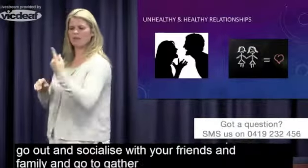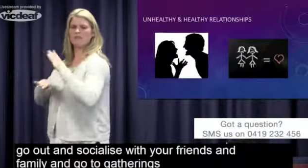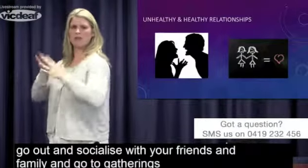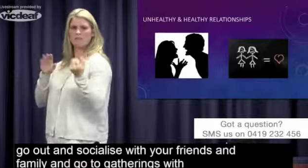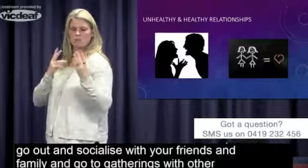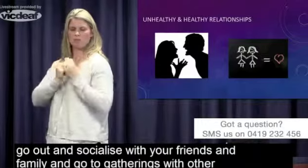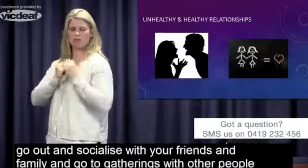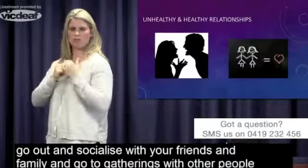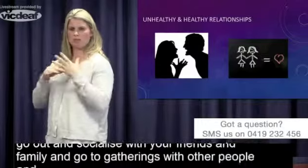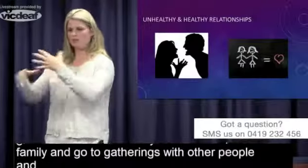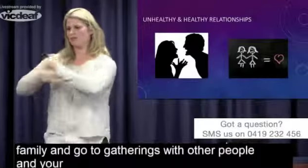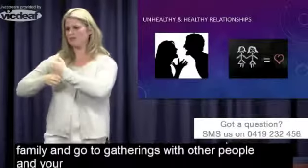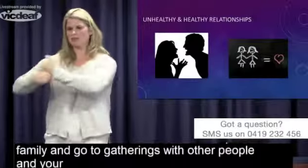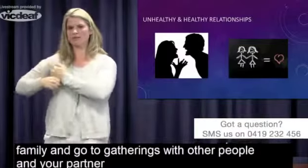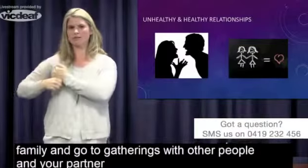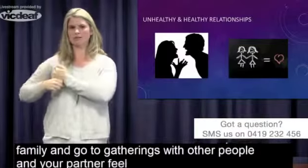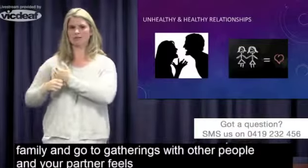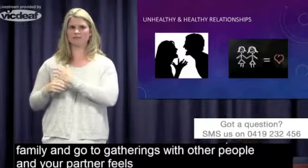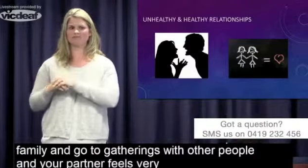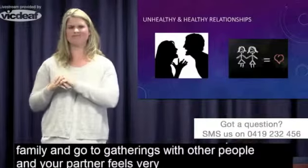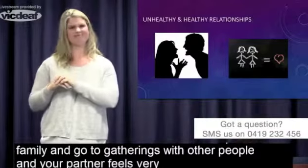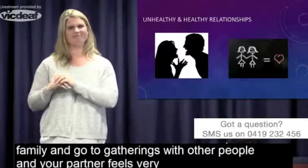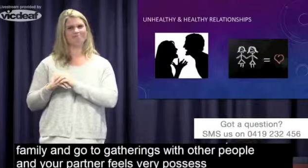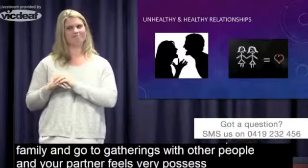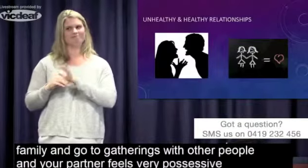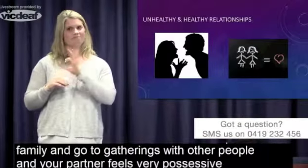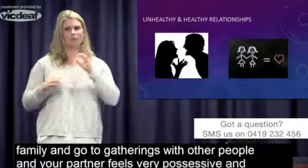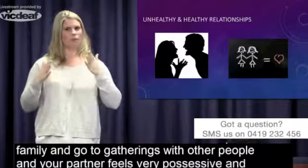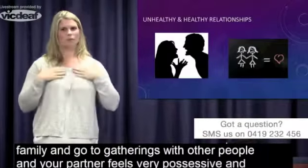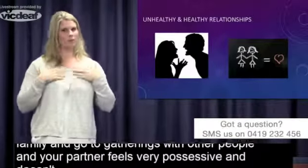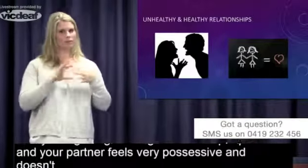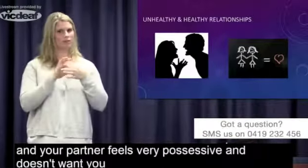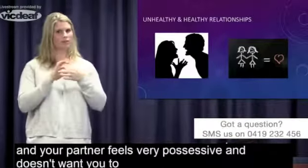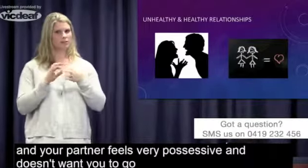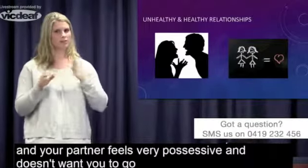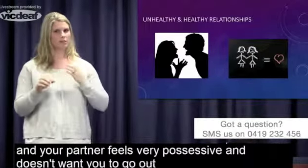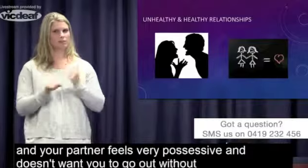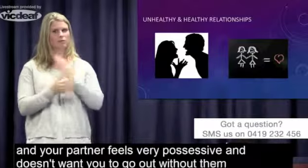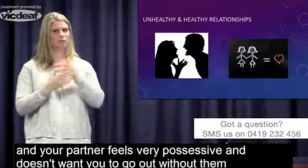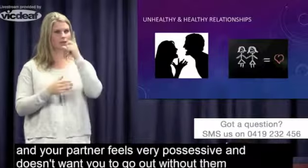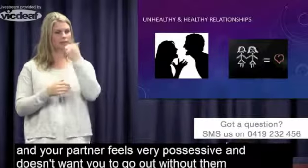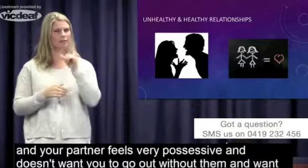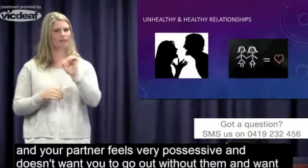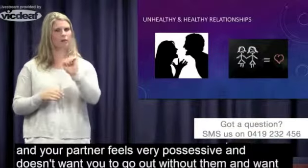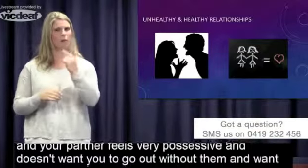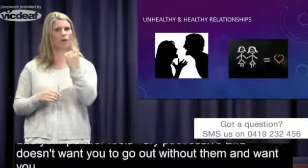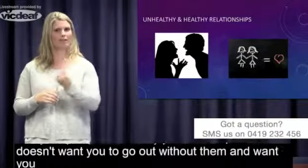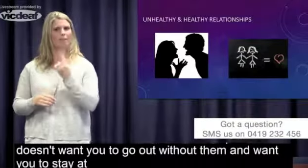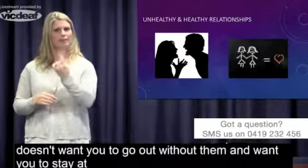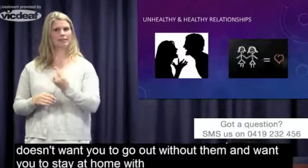feels very possessive and doesn't want you to go out without them and wants you to stay at home with them. That's an indication of an unhealthy